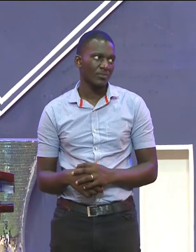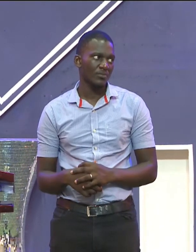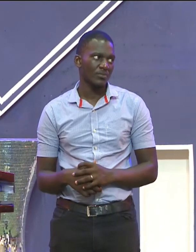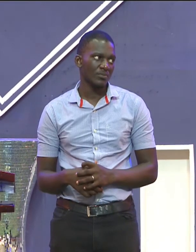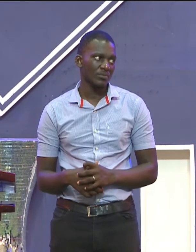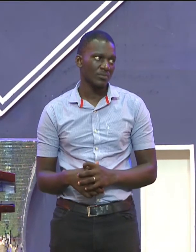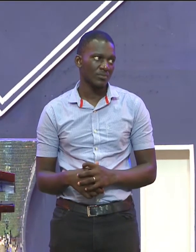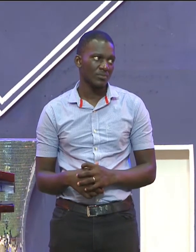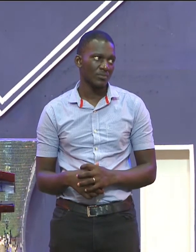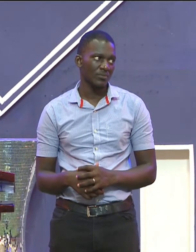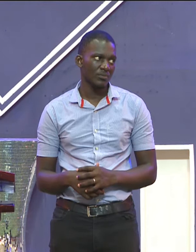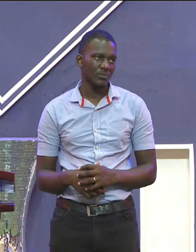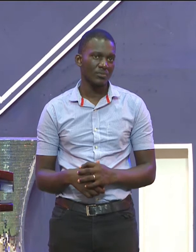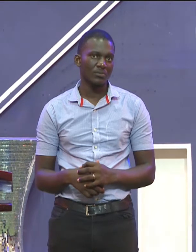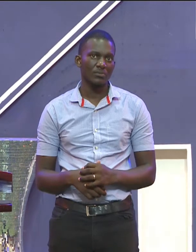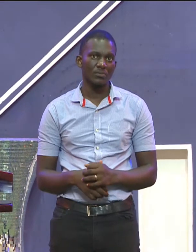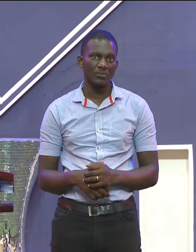MTN merchant code is